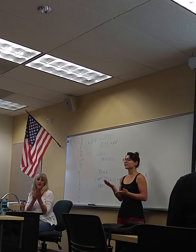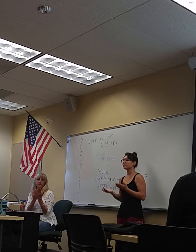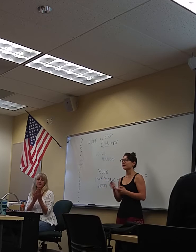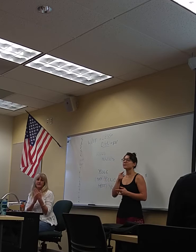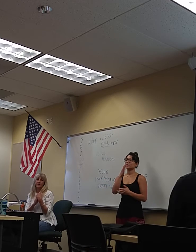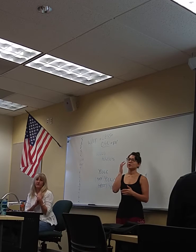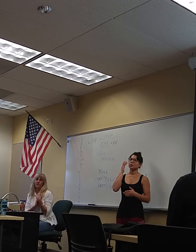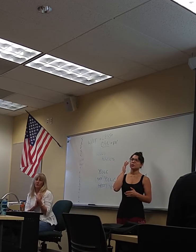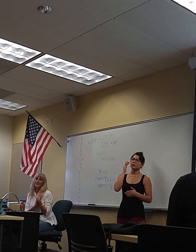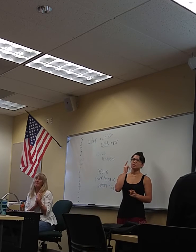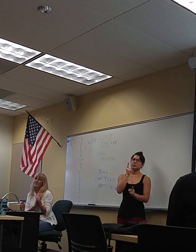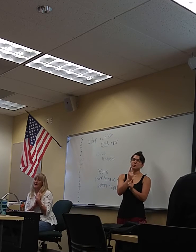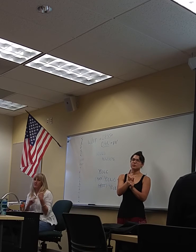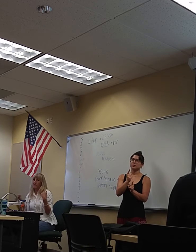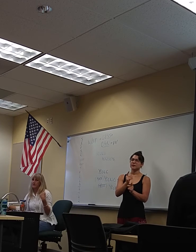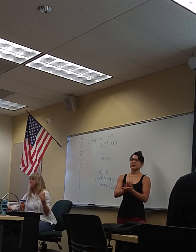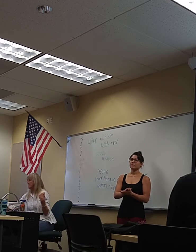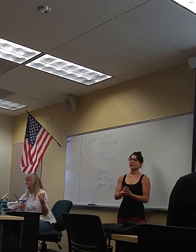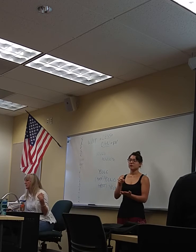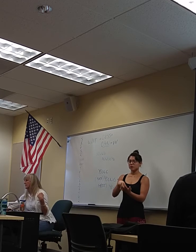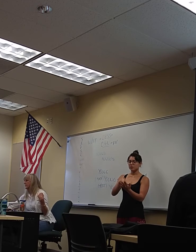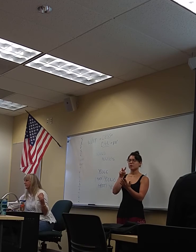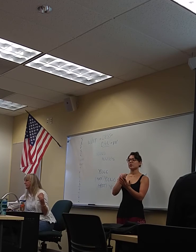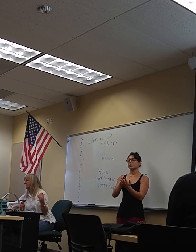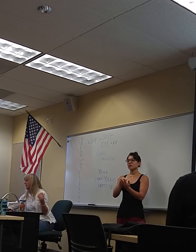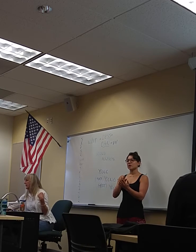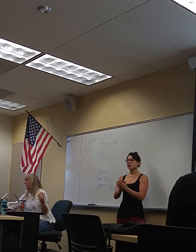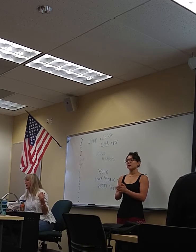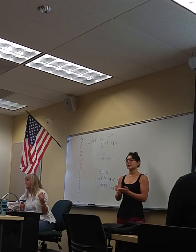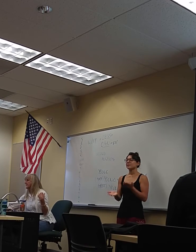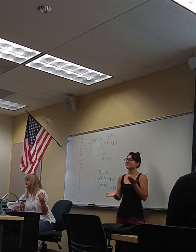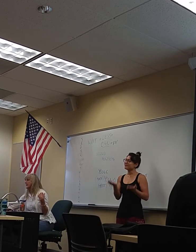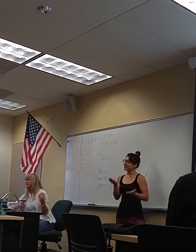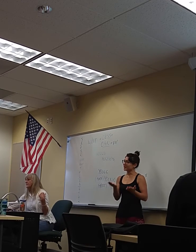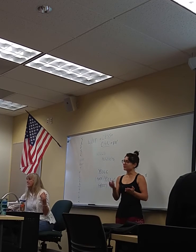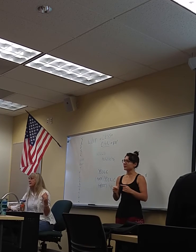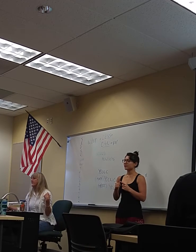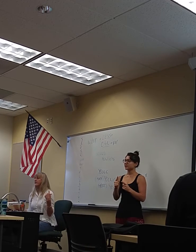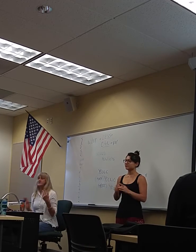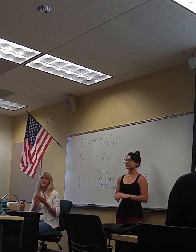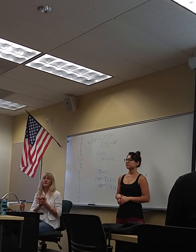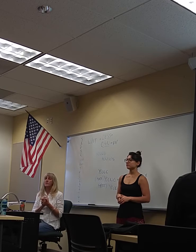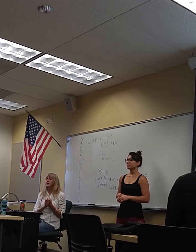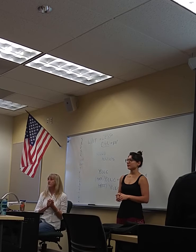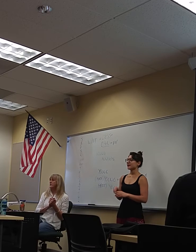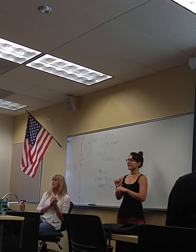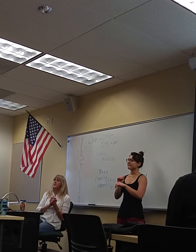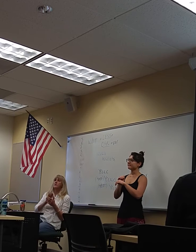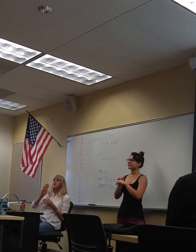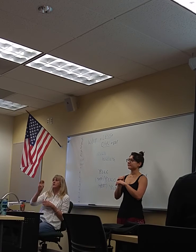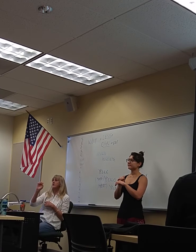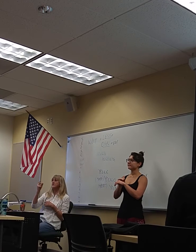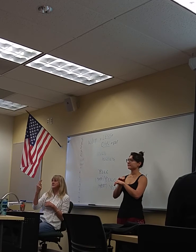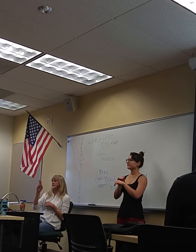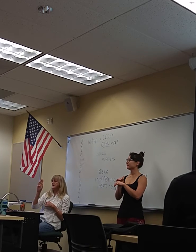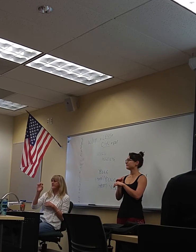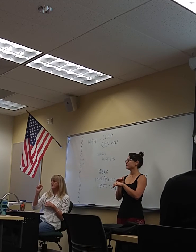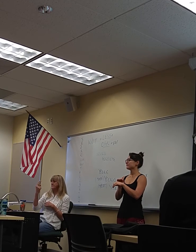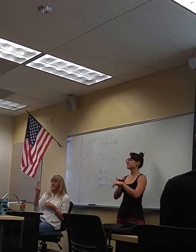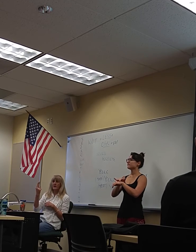it up in a dictionary, would be maybe. But good question. The sign for beach, there's 100 ways you can do it. You can use it as a fingerspell